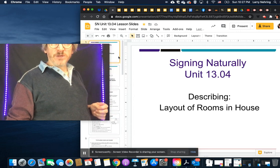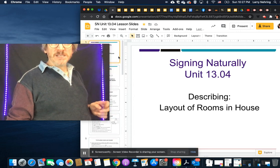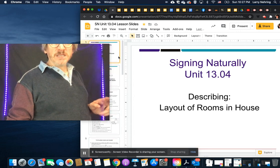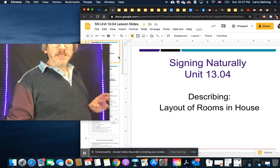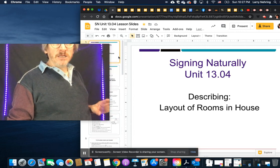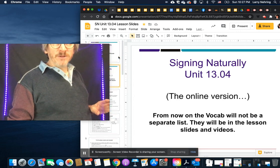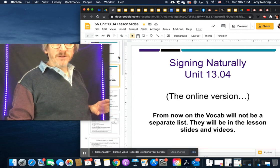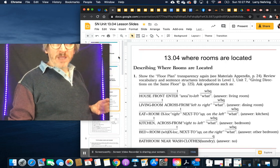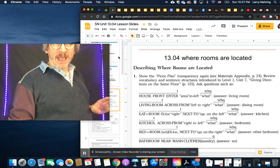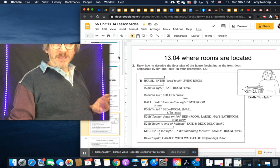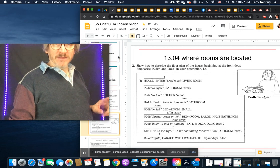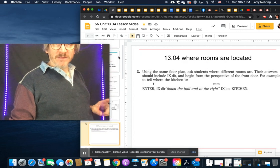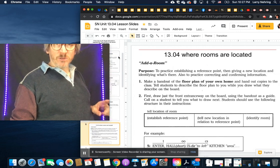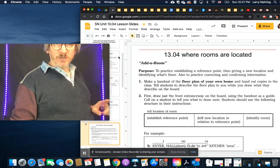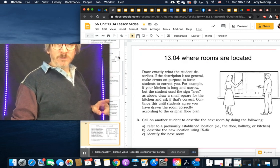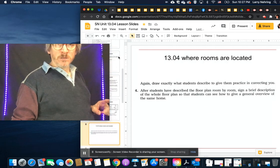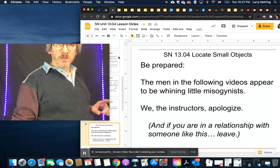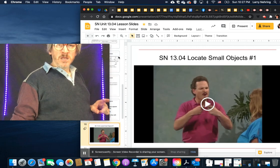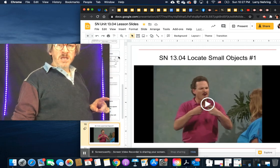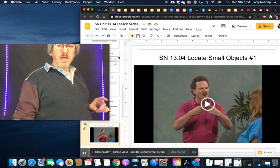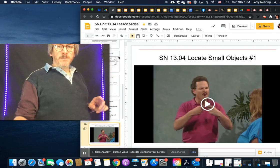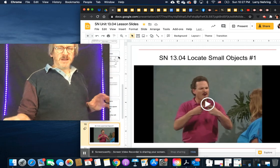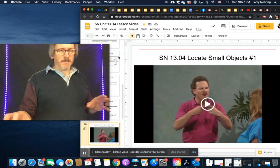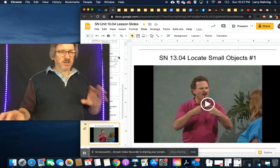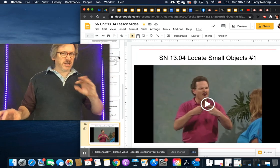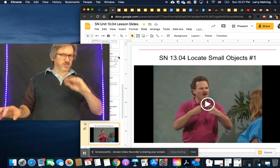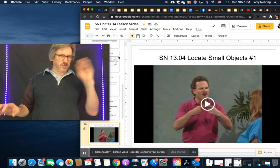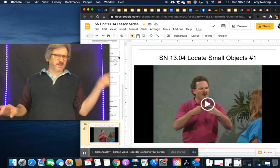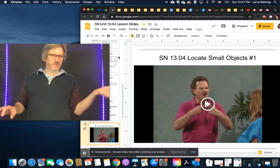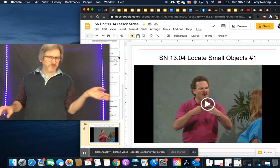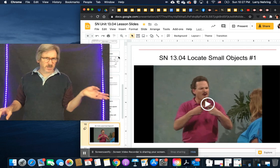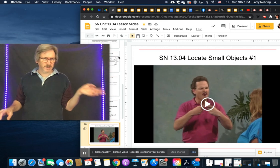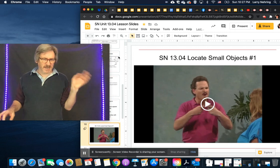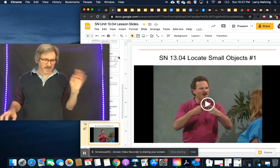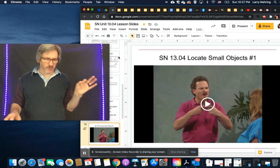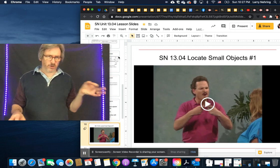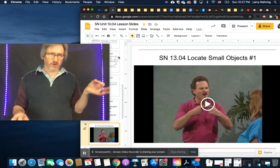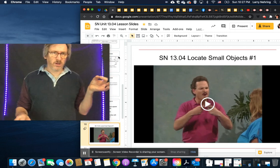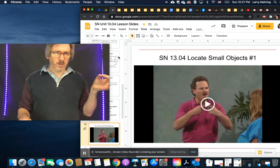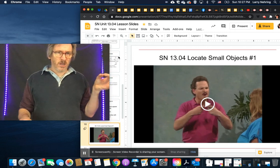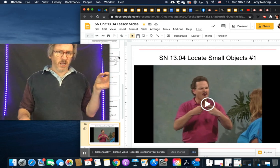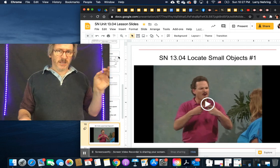So there is a little bit of vocab in this one, but not much, and it's all stuff we've talked about in